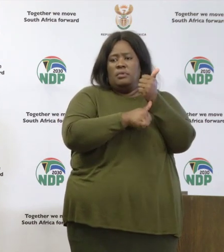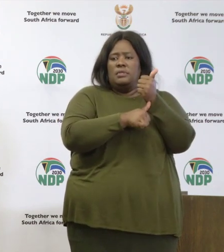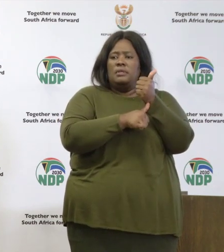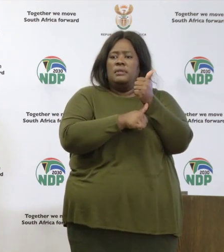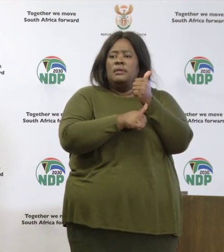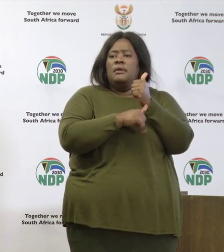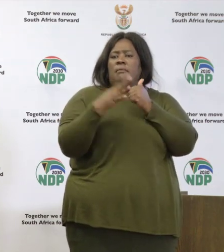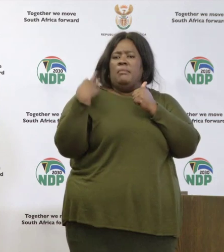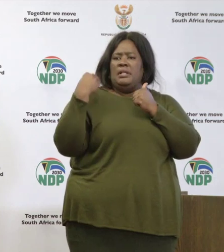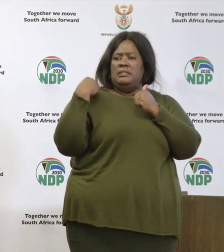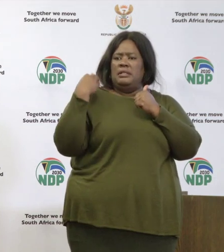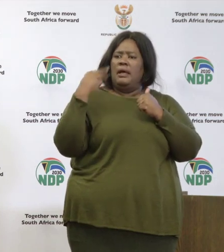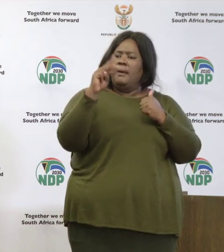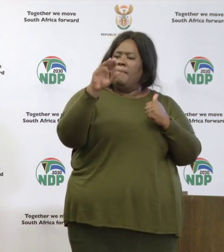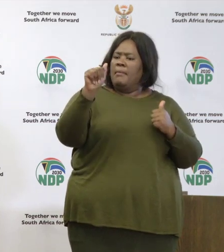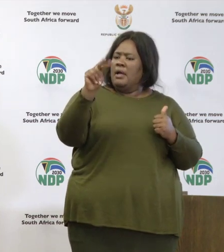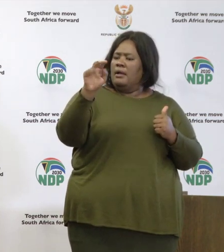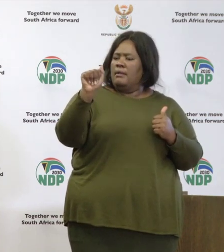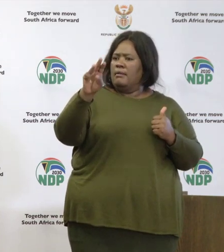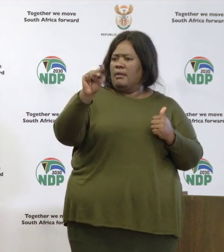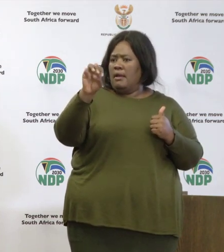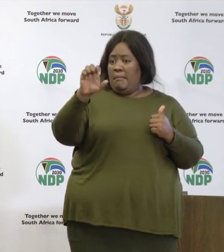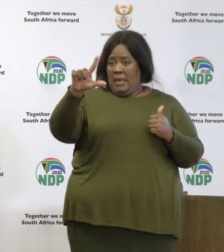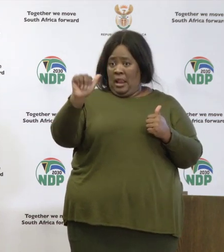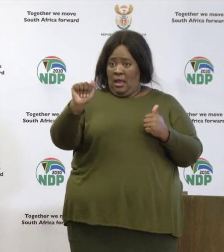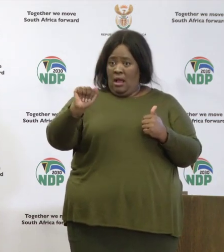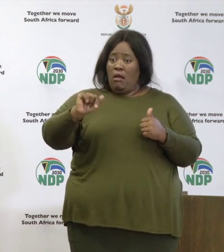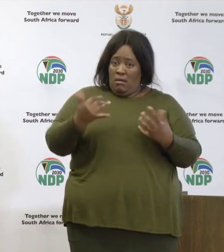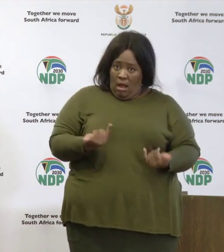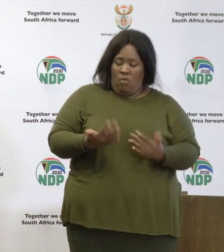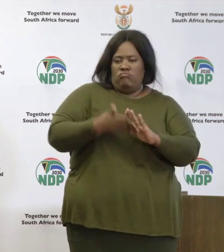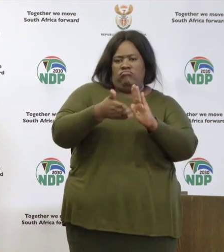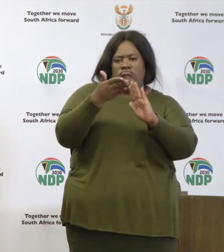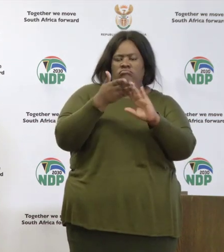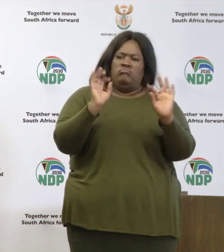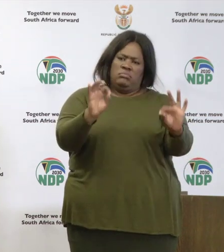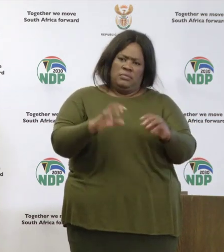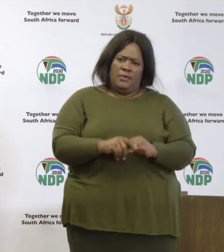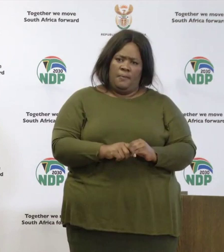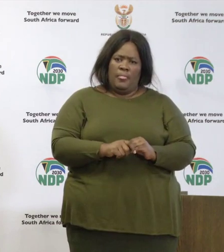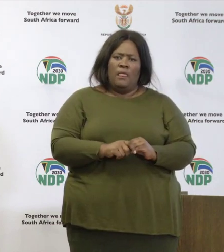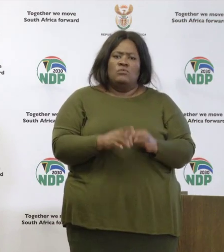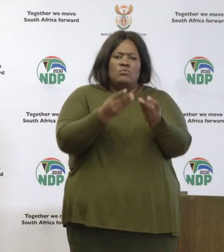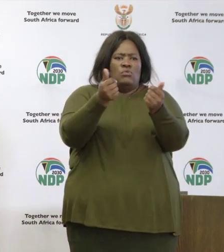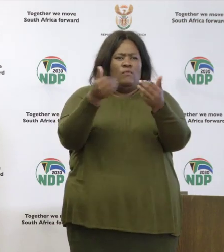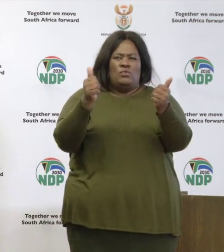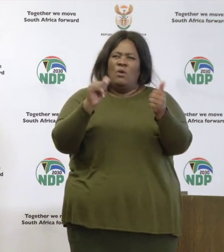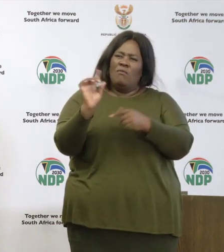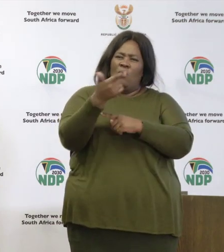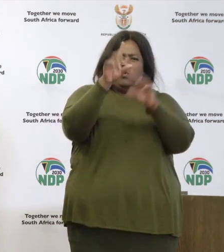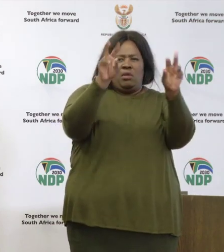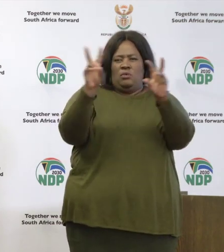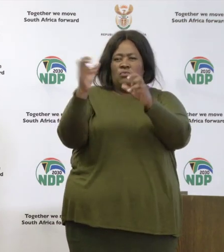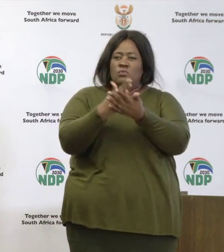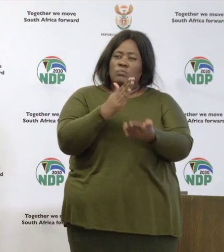Manamela, is up and running now to deal with all contingency and other measures to ensure